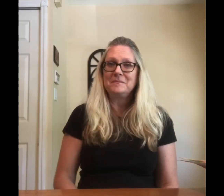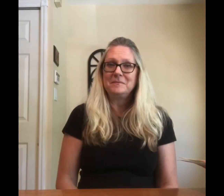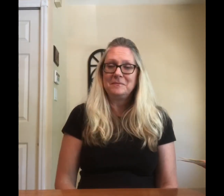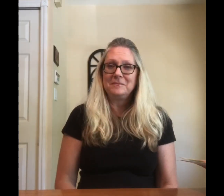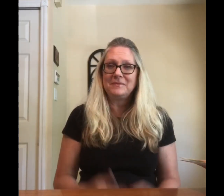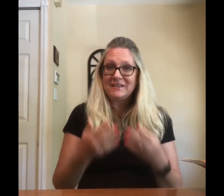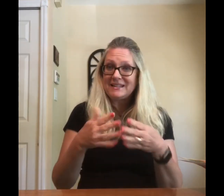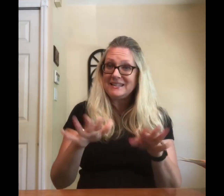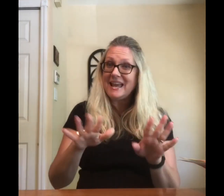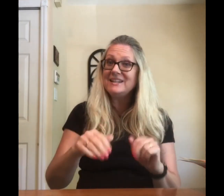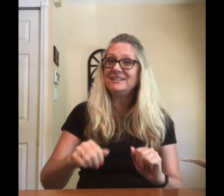And that's the end.